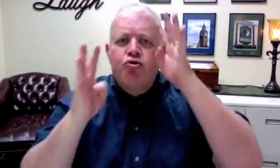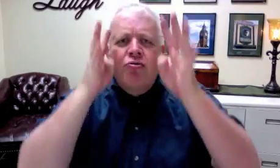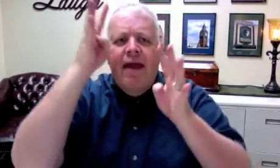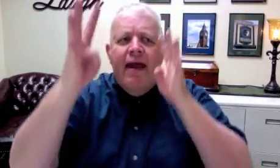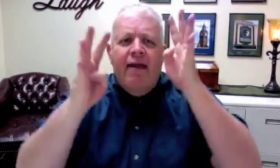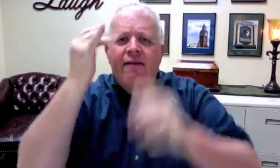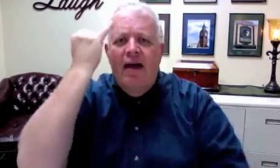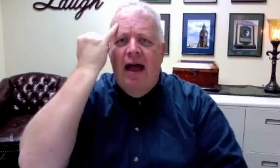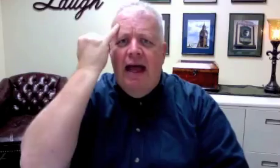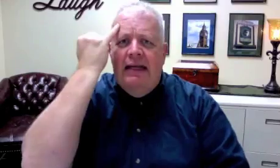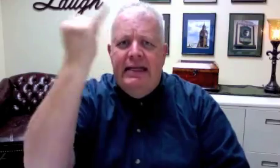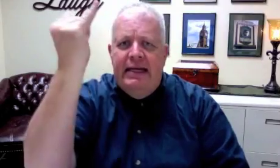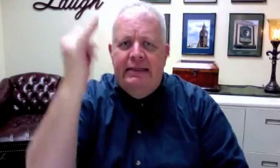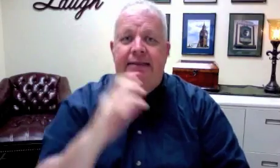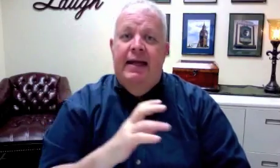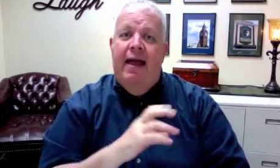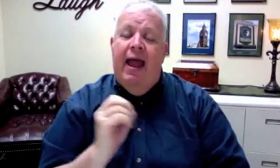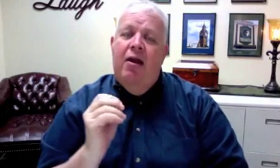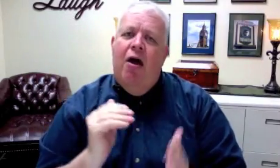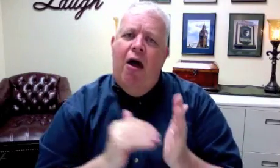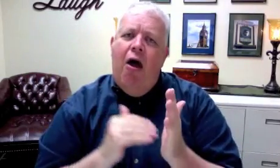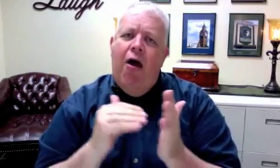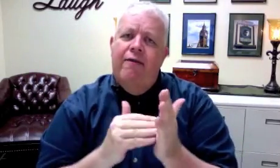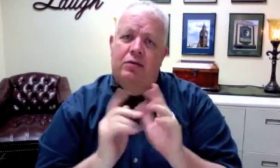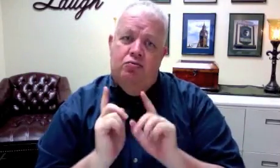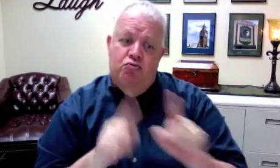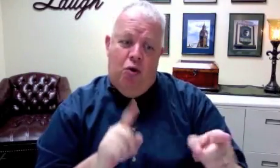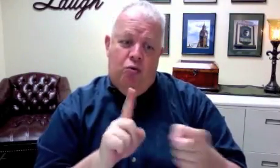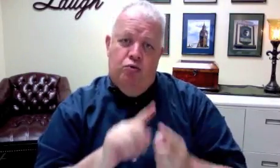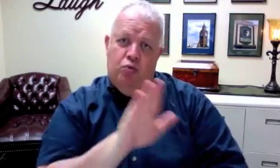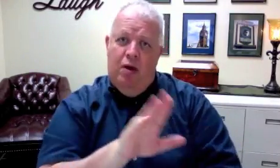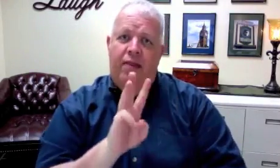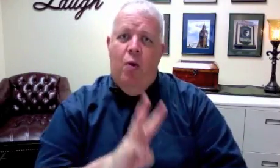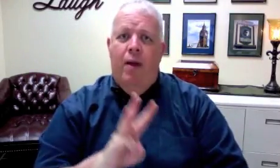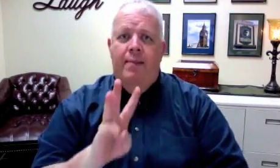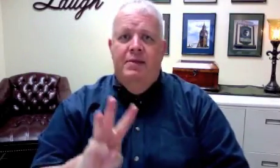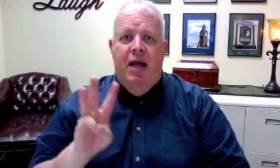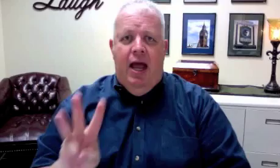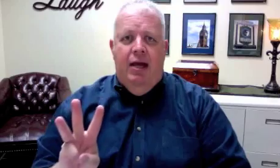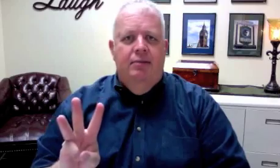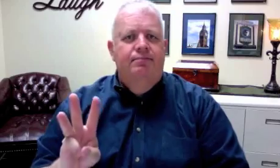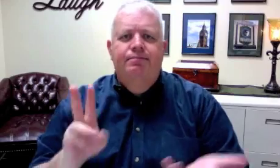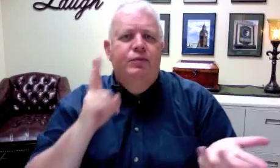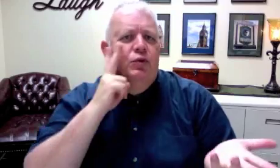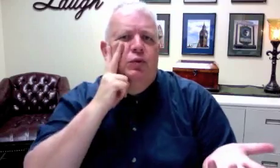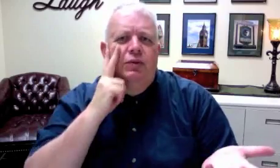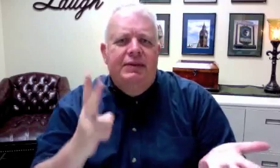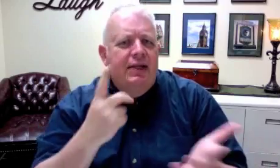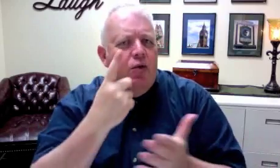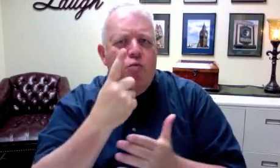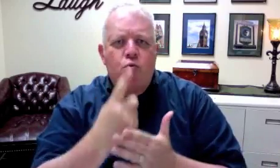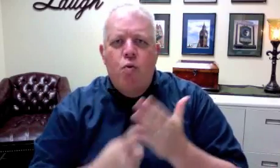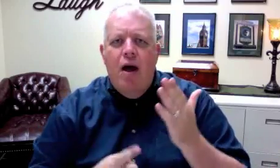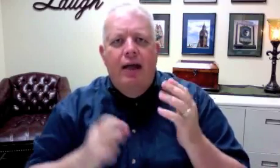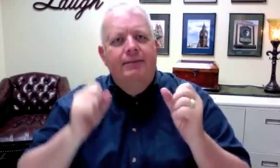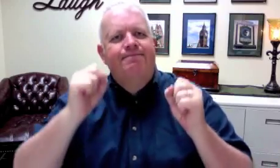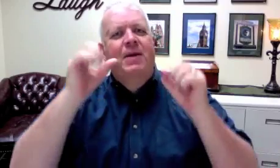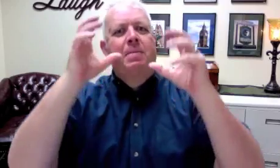ideas, and I often go to the website just to see what amazing new things are